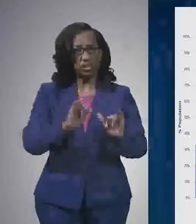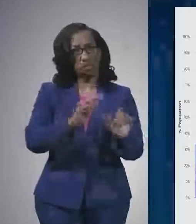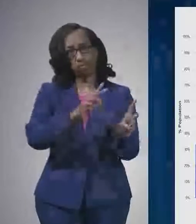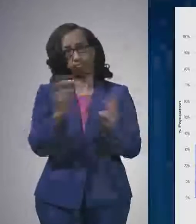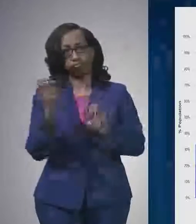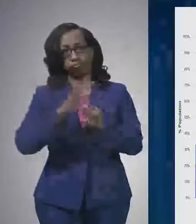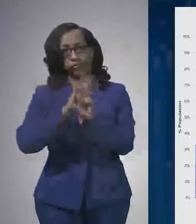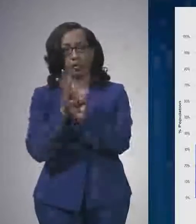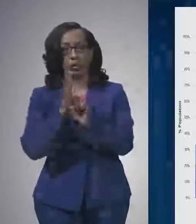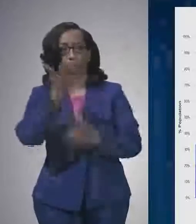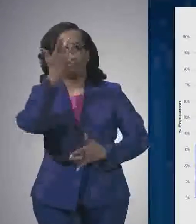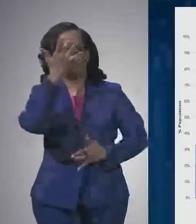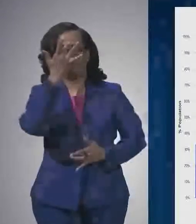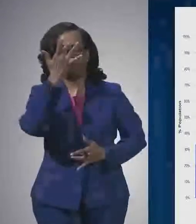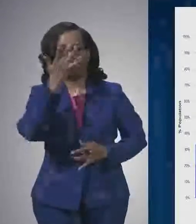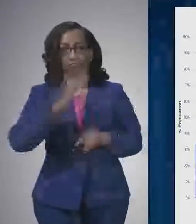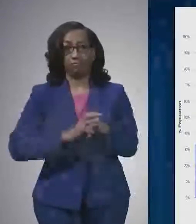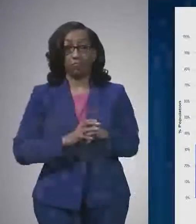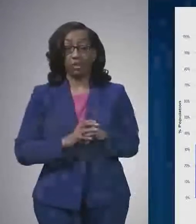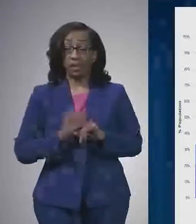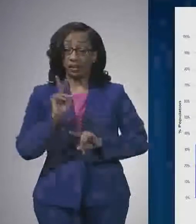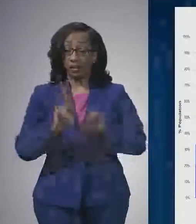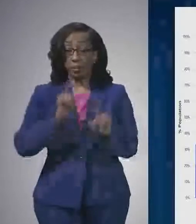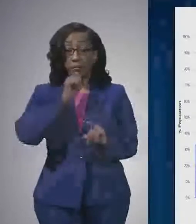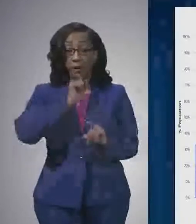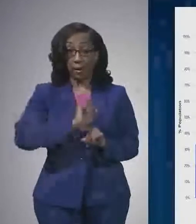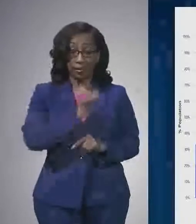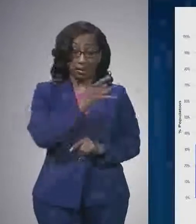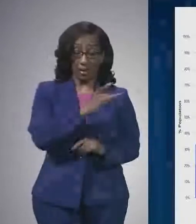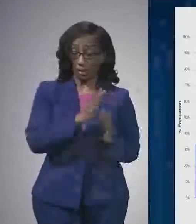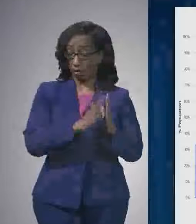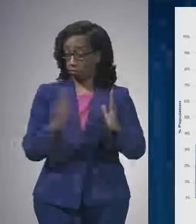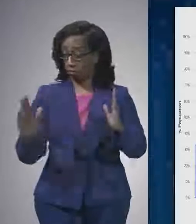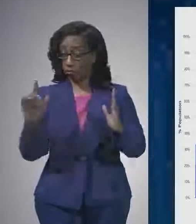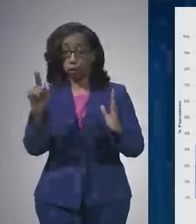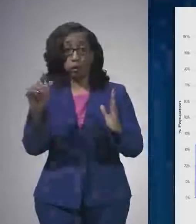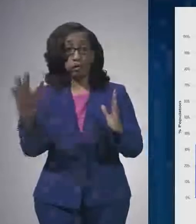Of our 18 to 24 population, there are